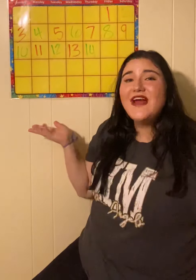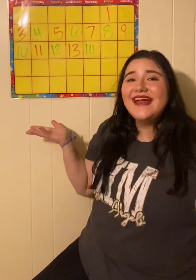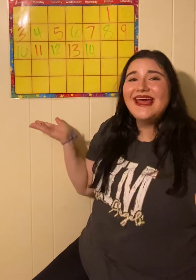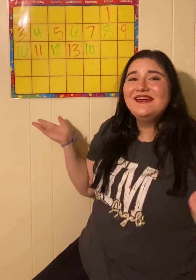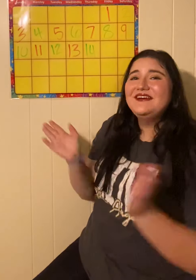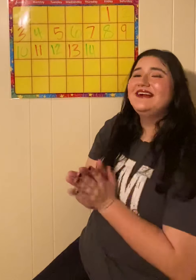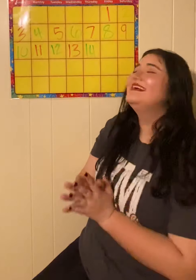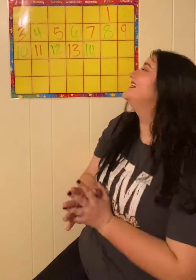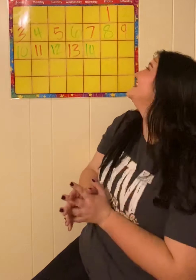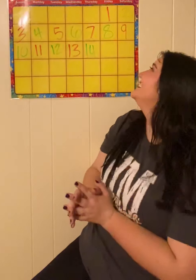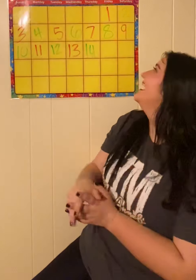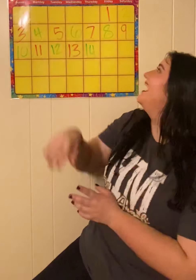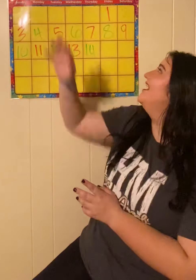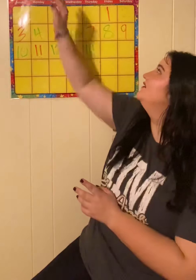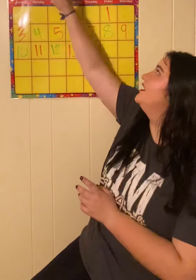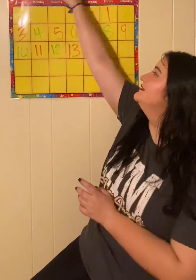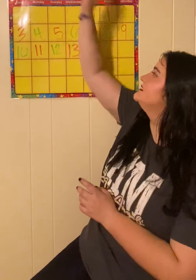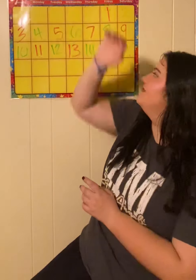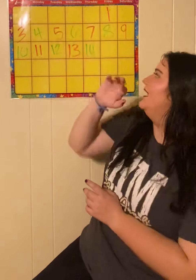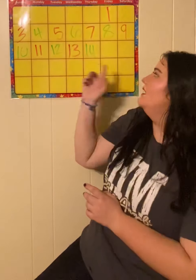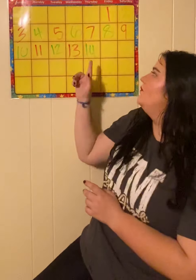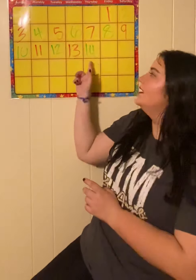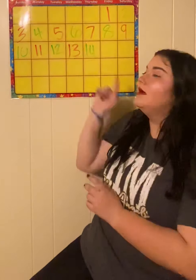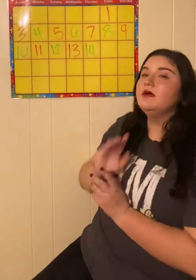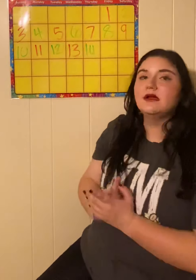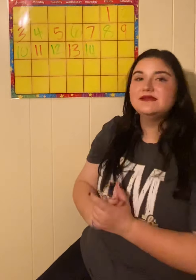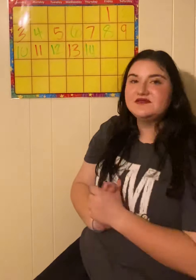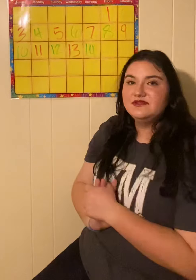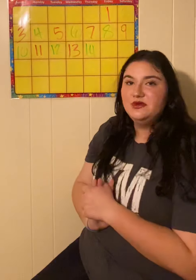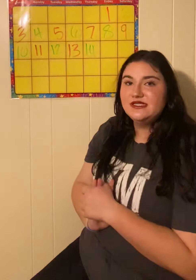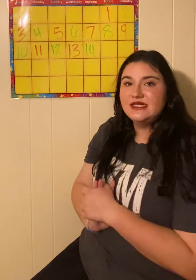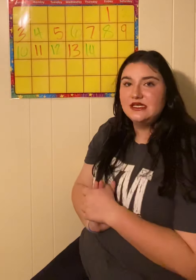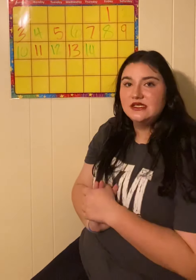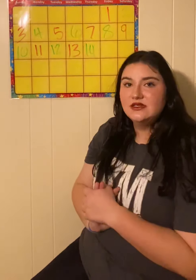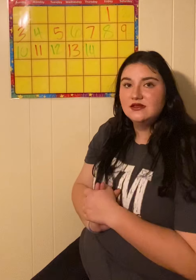Friday, very good. And we know it's May, and what number comes after 14?